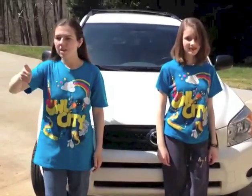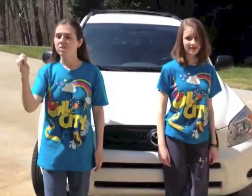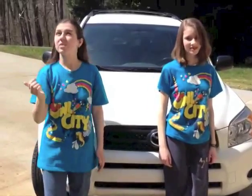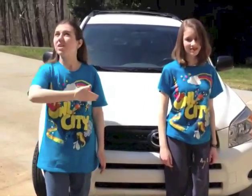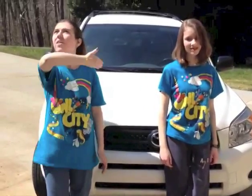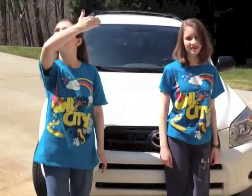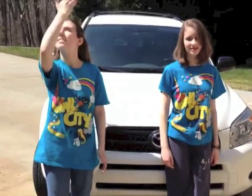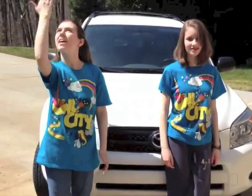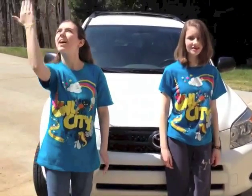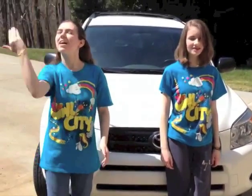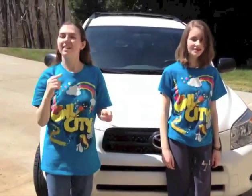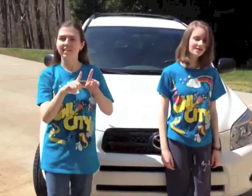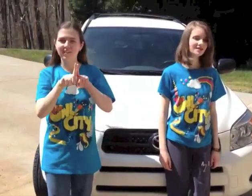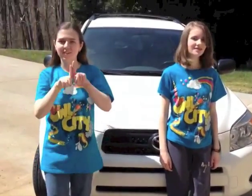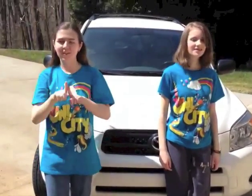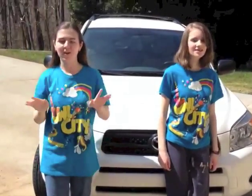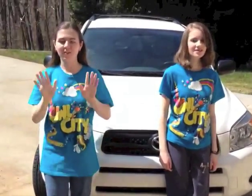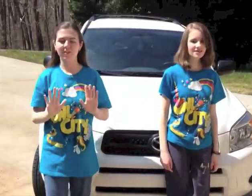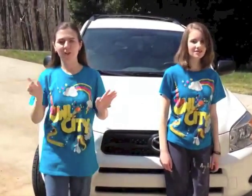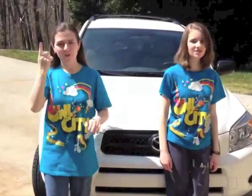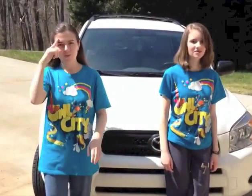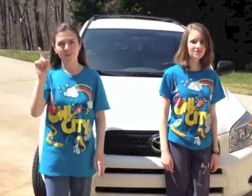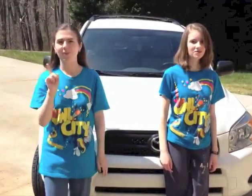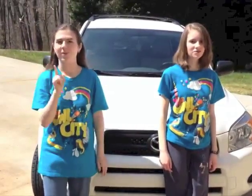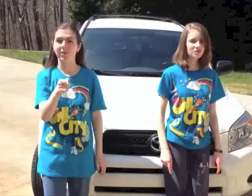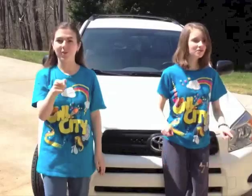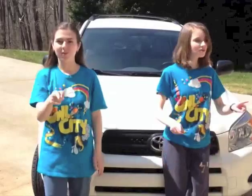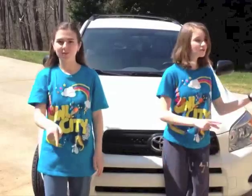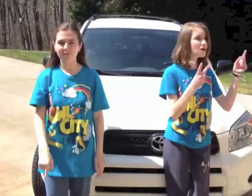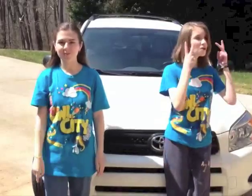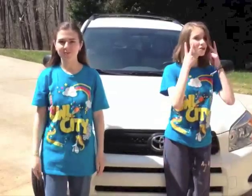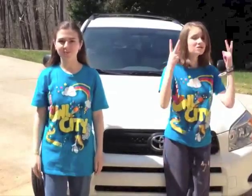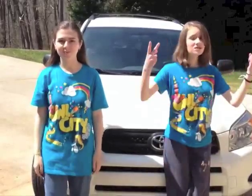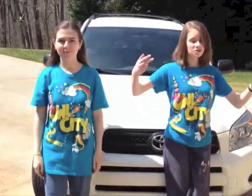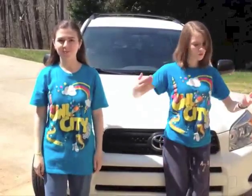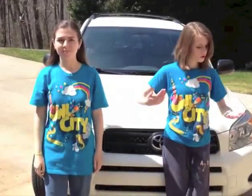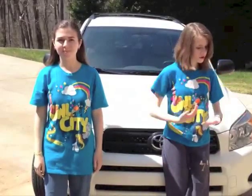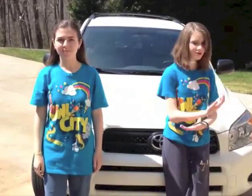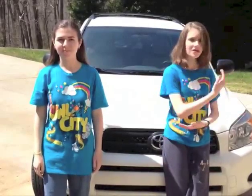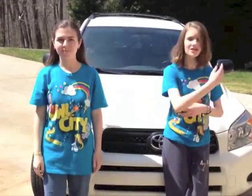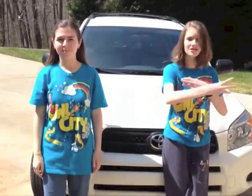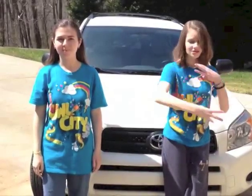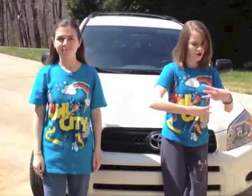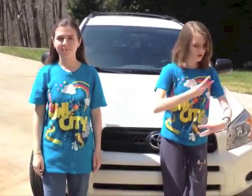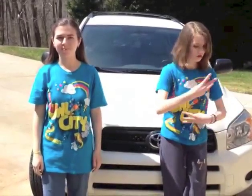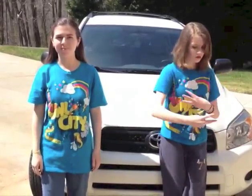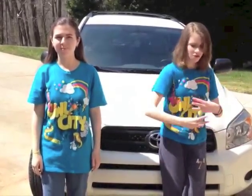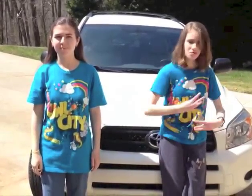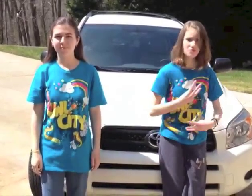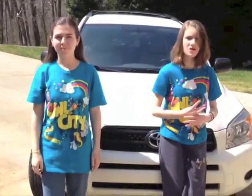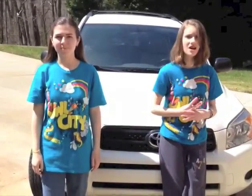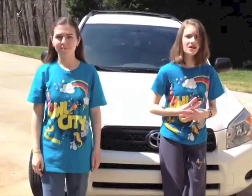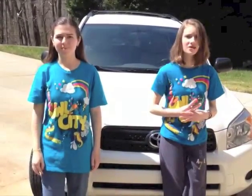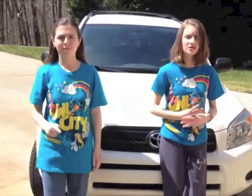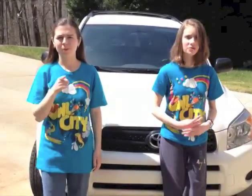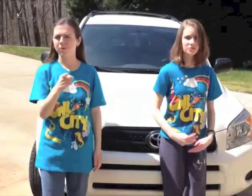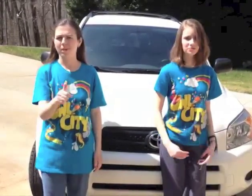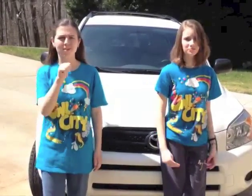Switch on the sky and the stars glow for you Go see the world cause it's all so brand new